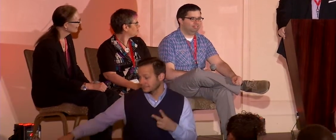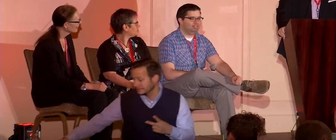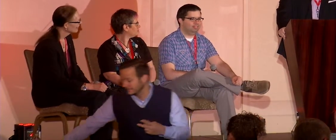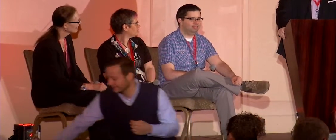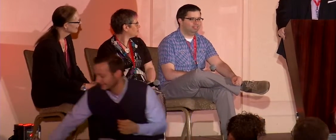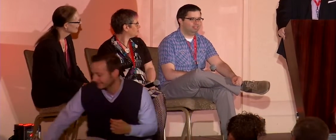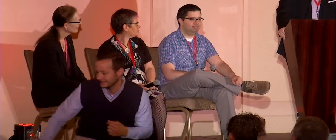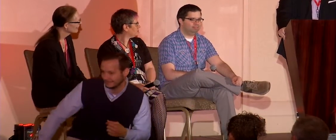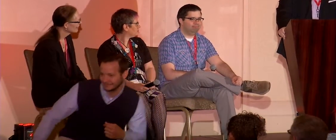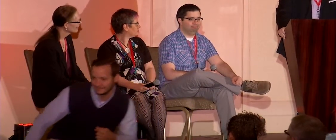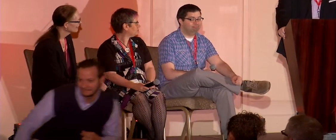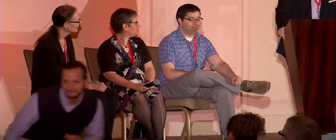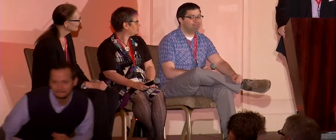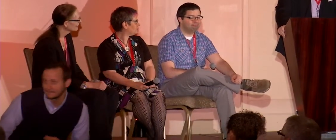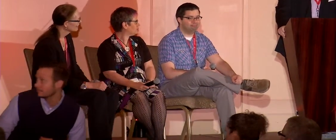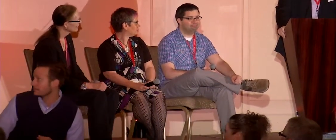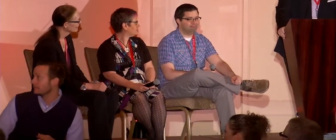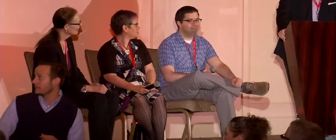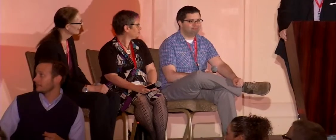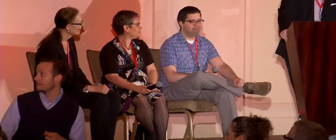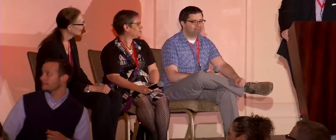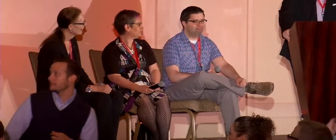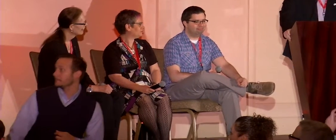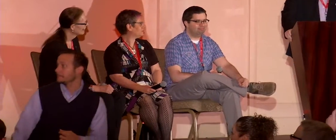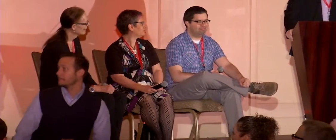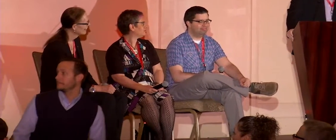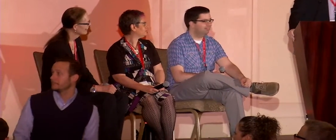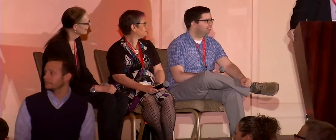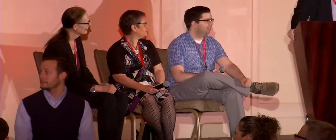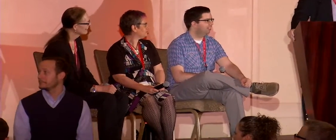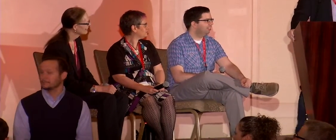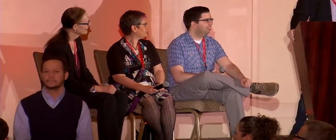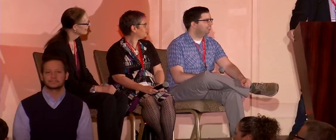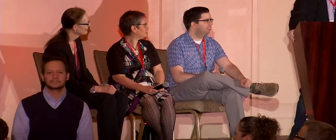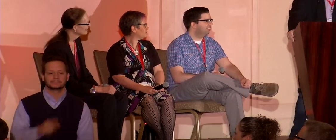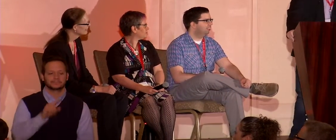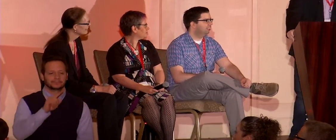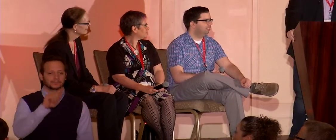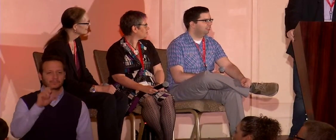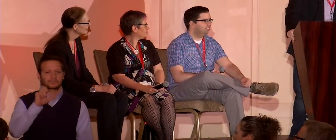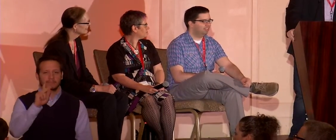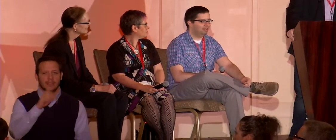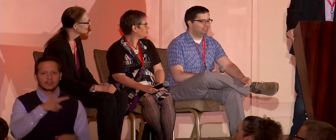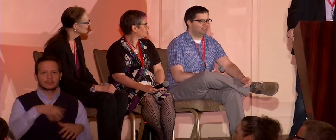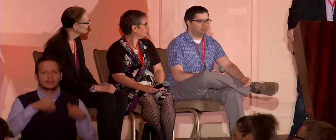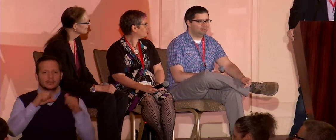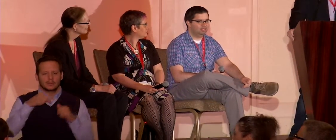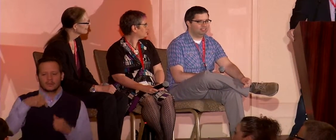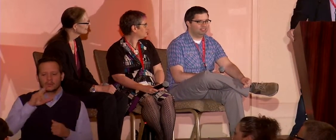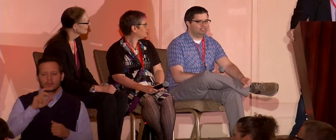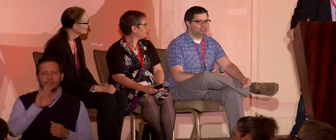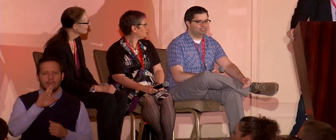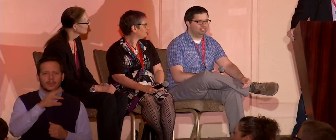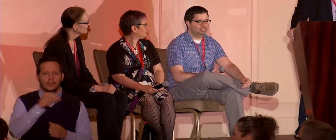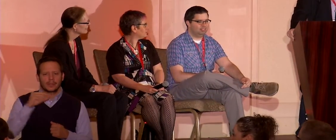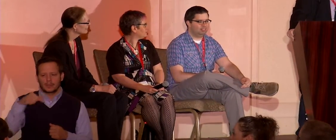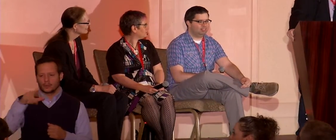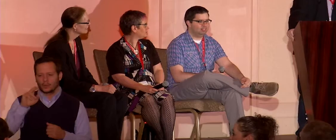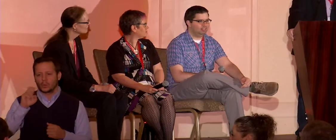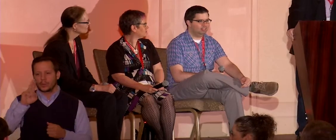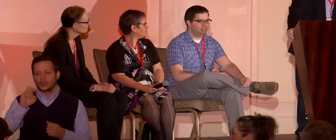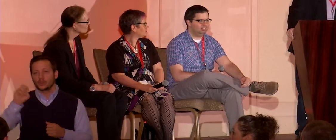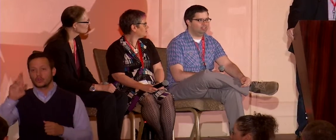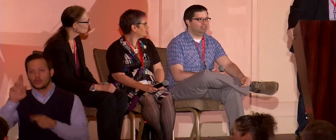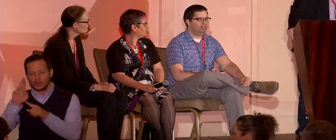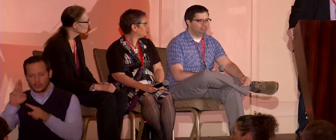pretty fantastic, I would say. Zack hosts a podcast, Queer and Queerer, is a frequent guest on religious